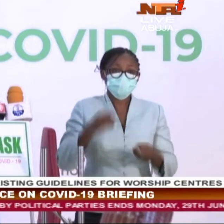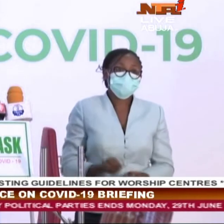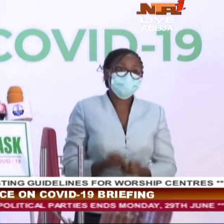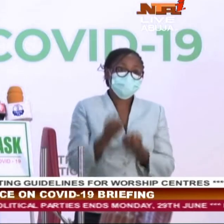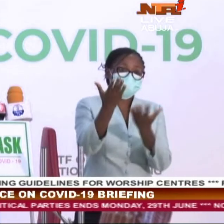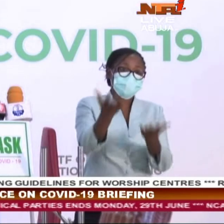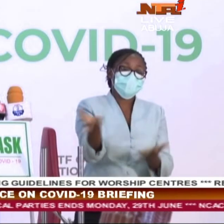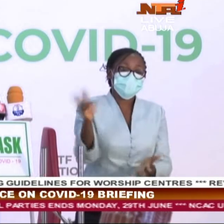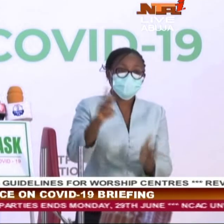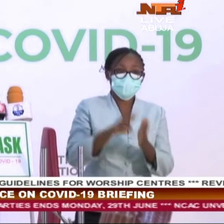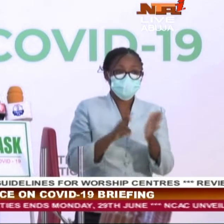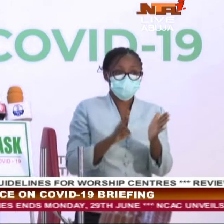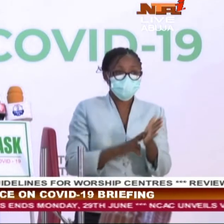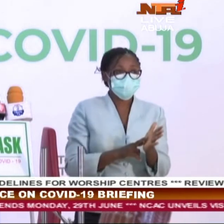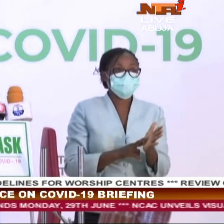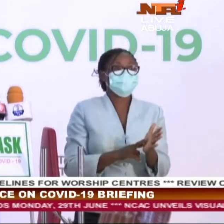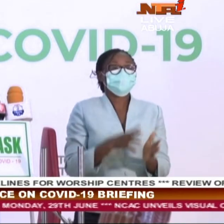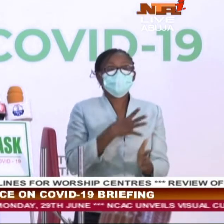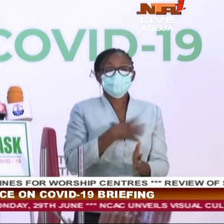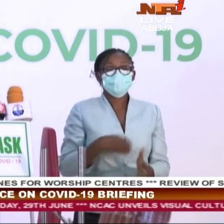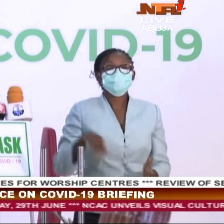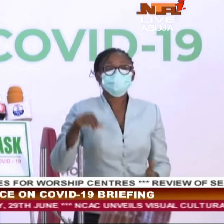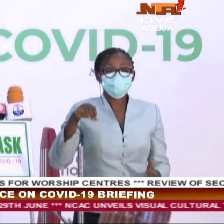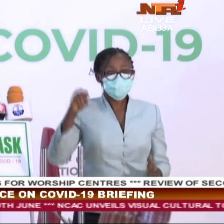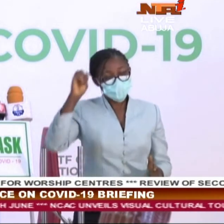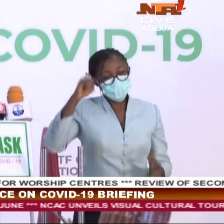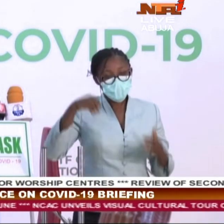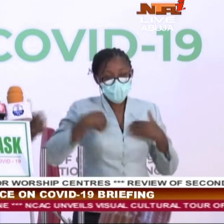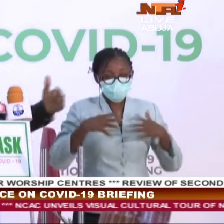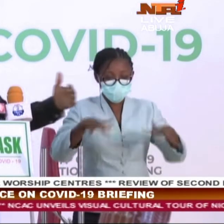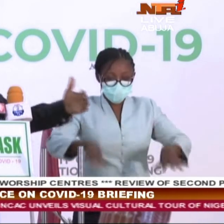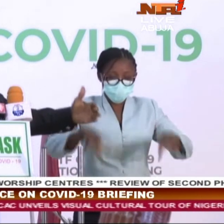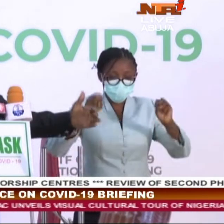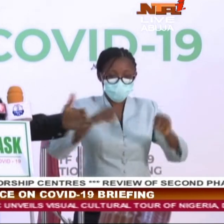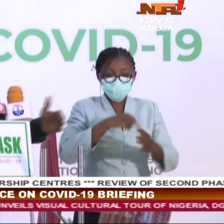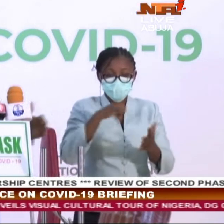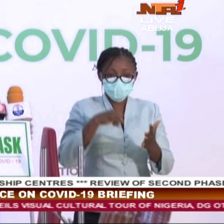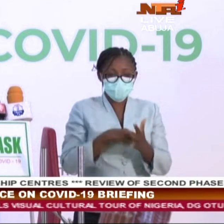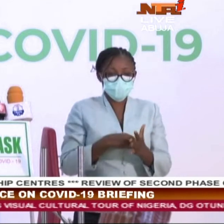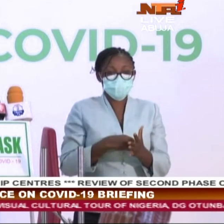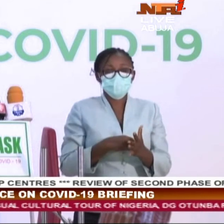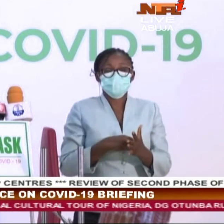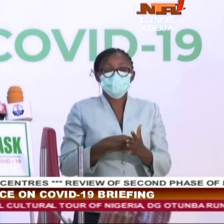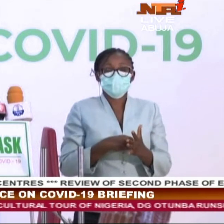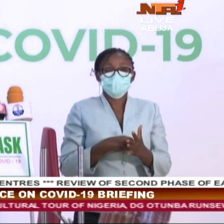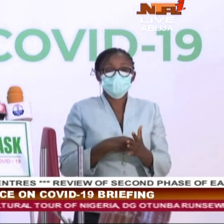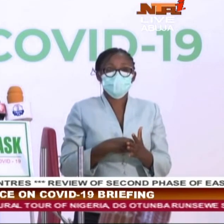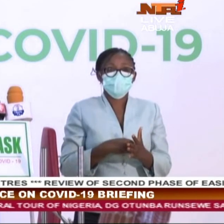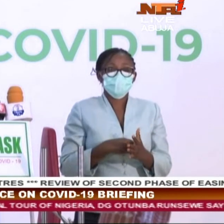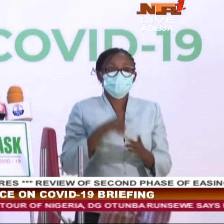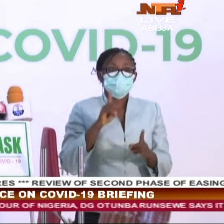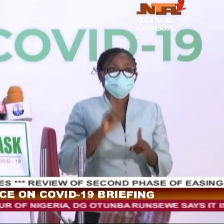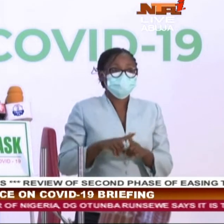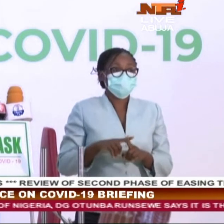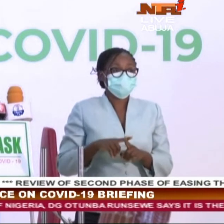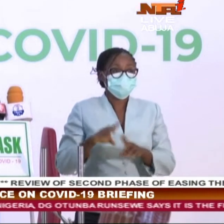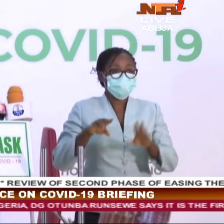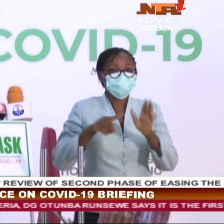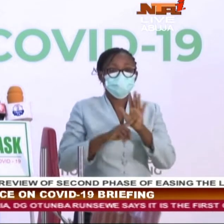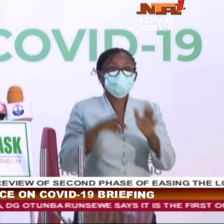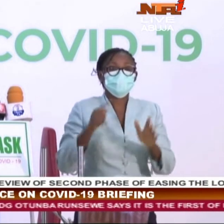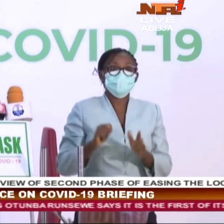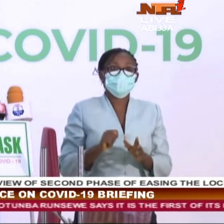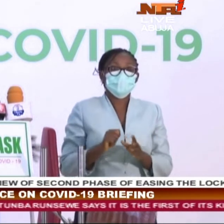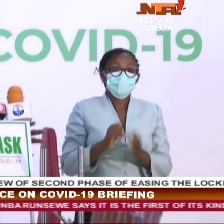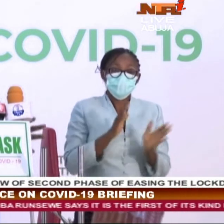Executive Council has deliberated over it. It's been adopted. It's a 12-month interventionist